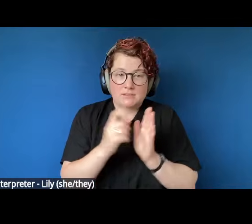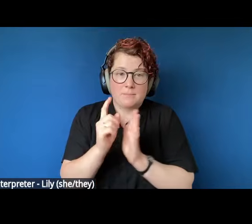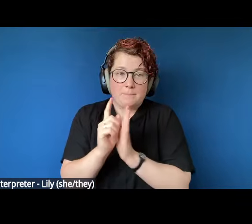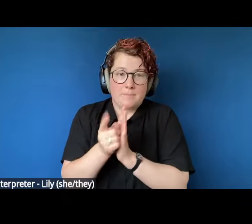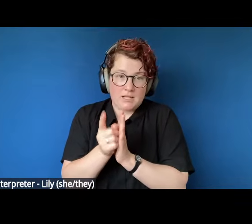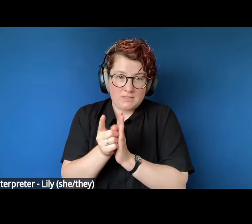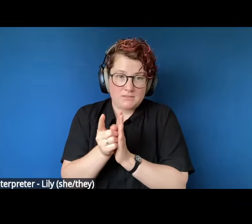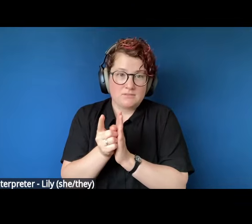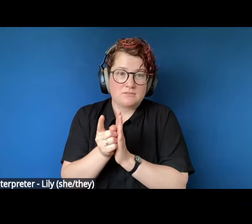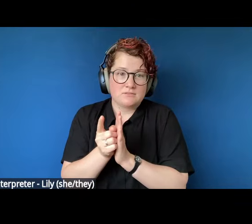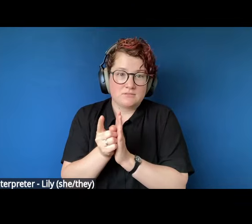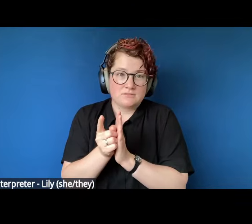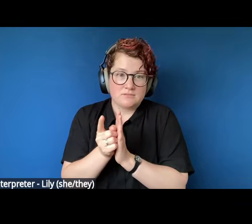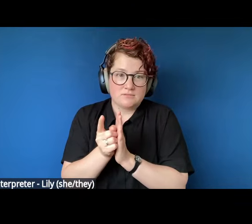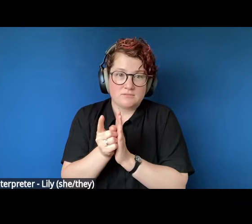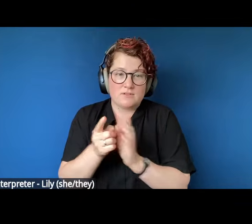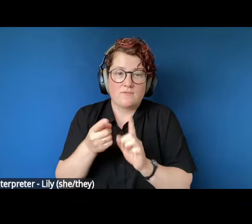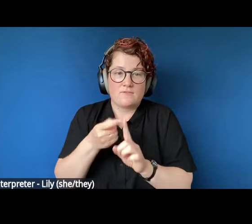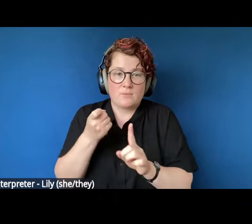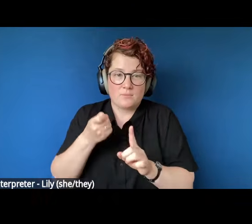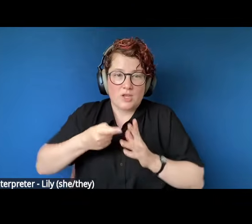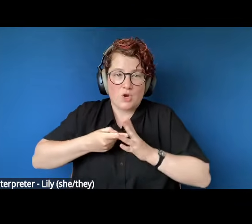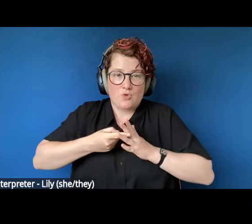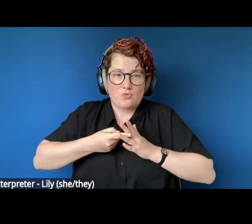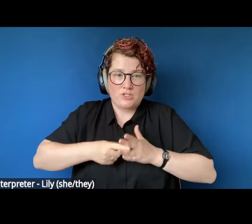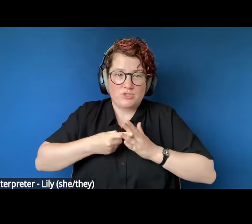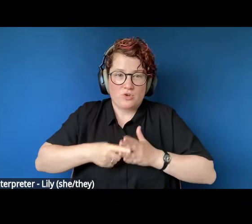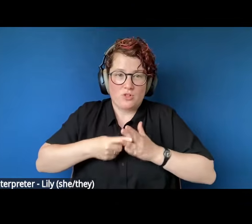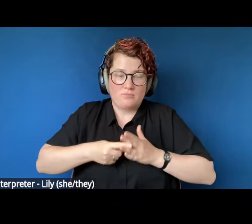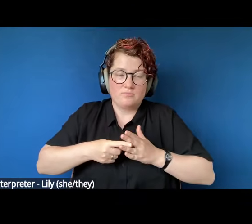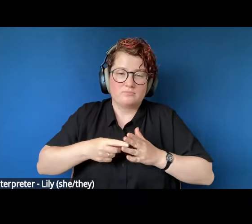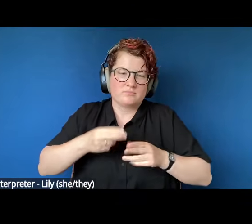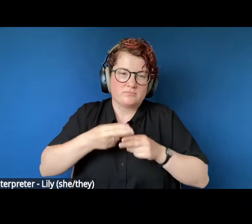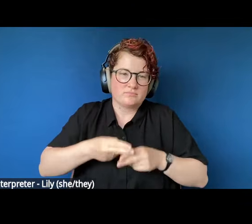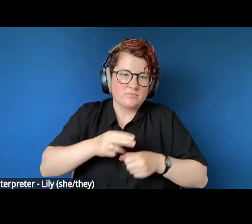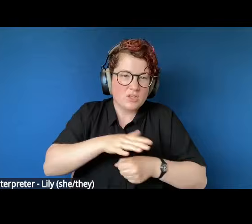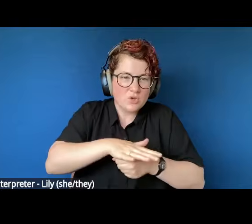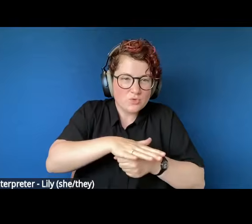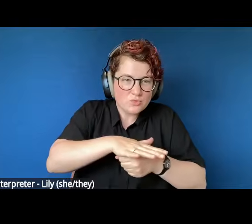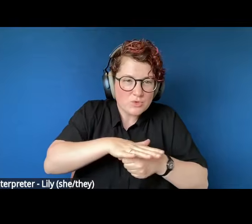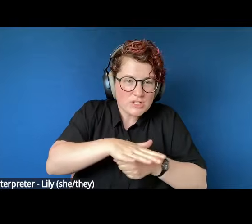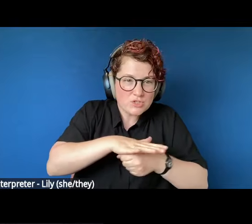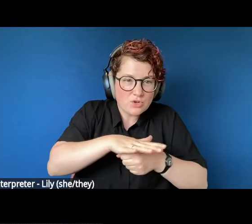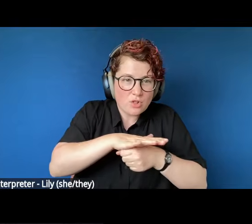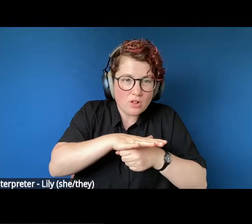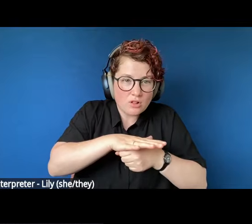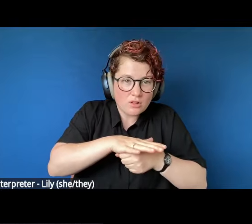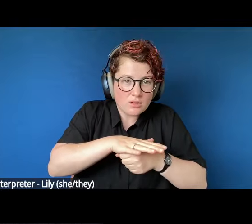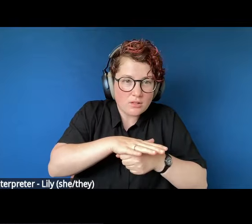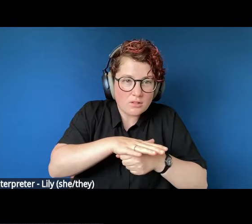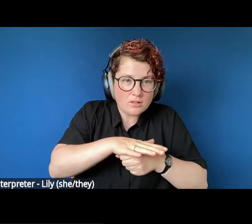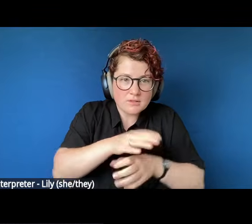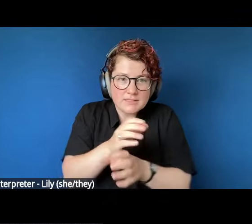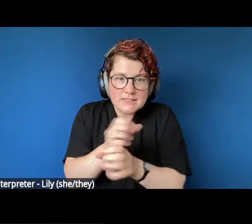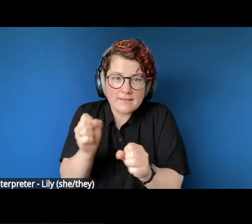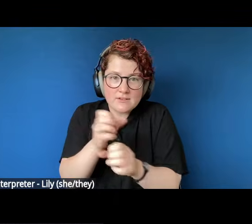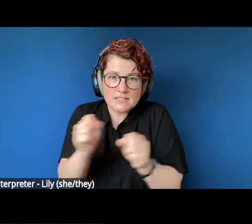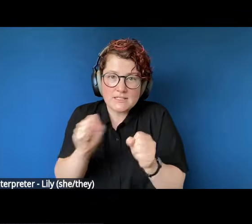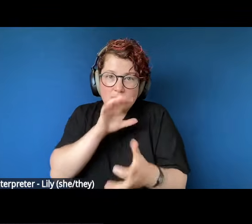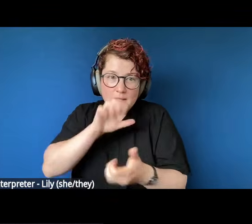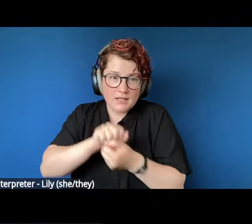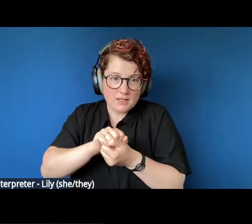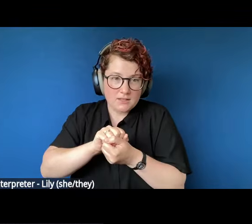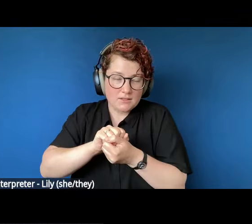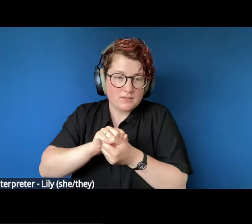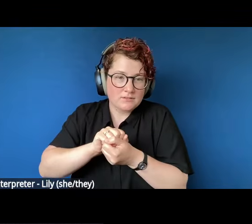of regional, it's called the Regional South Island Safety Committee. It's a regional meeting where multiple